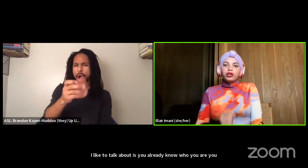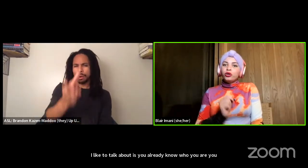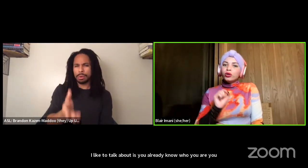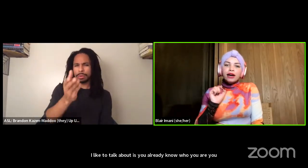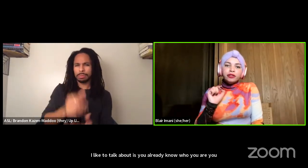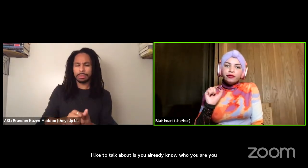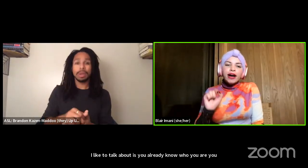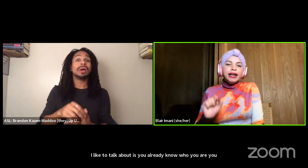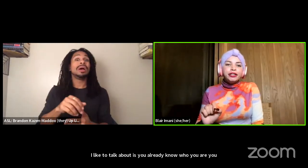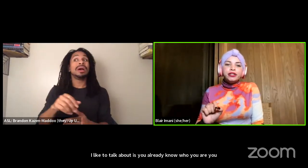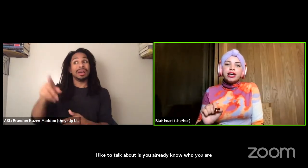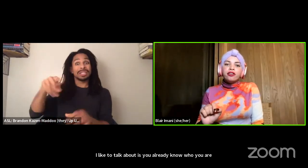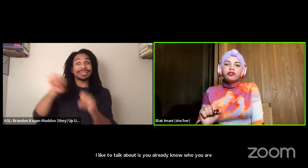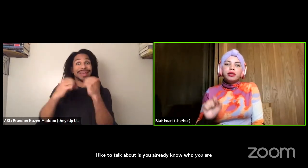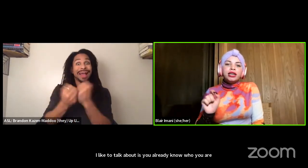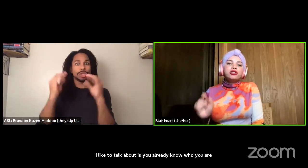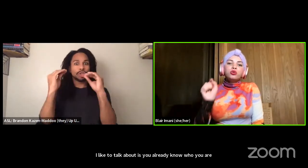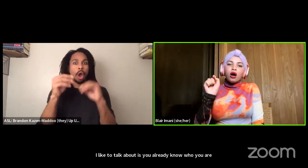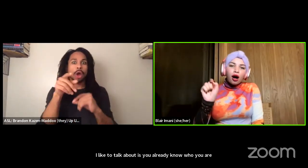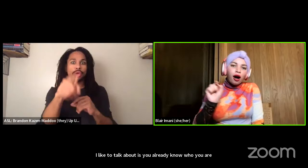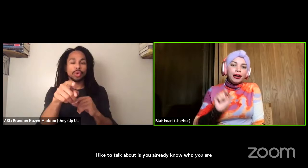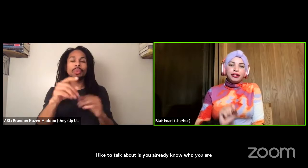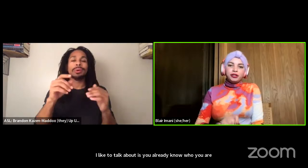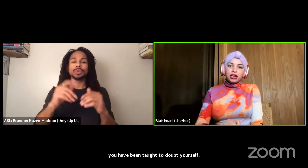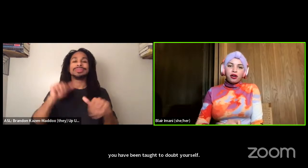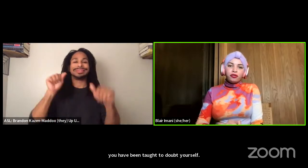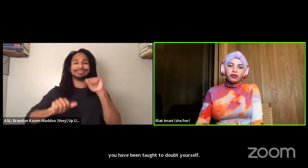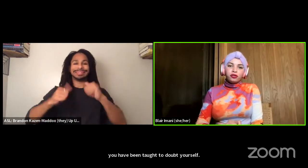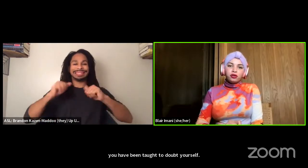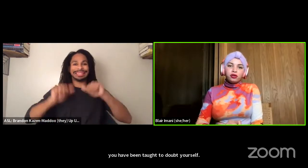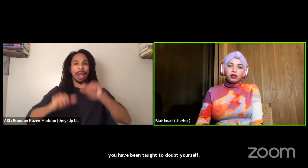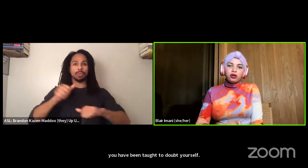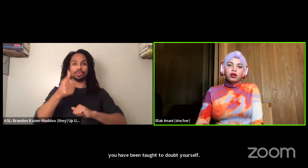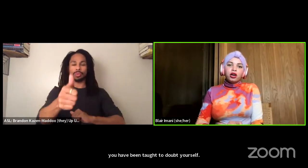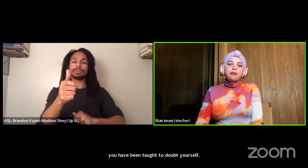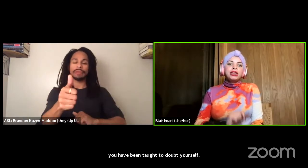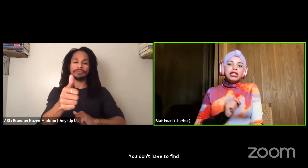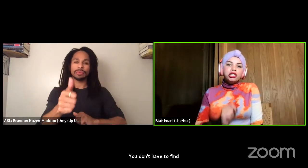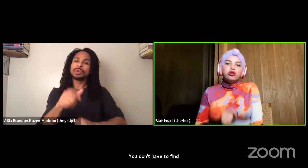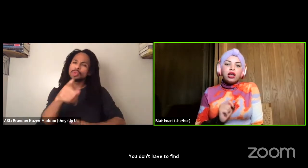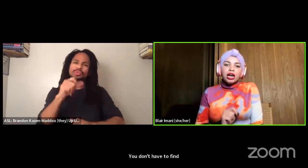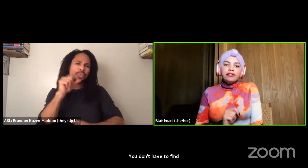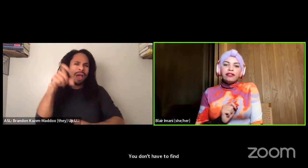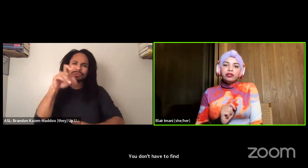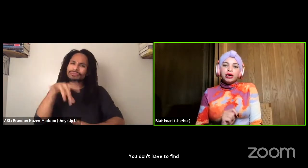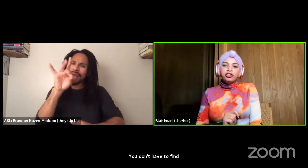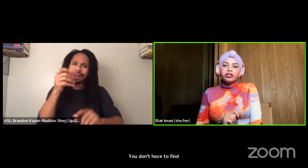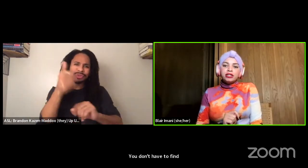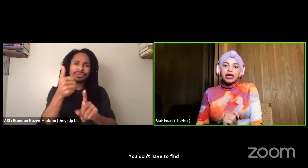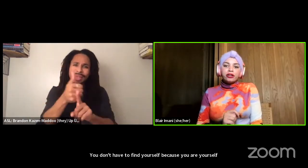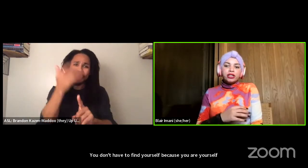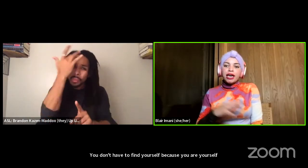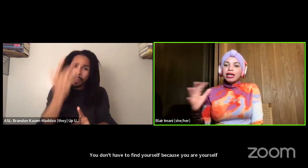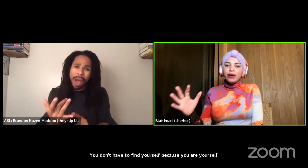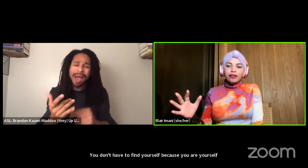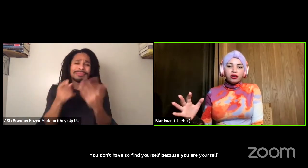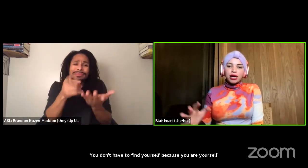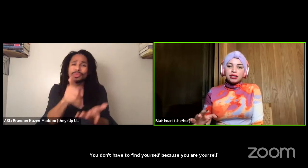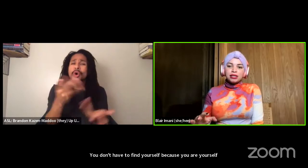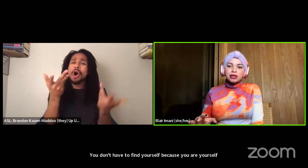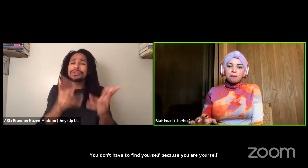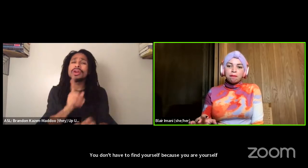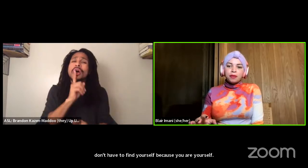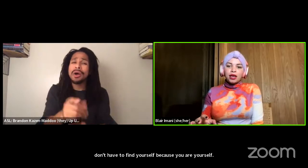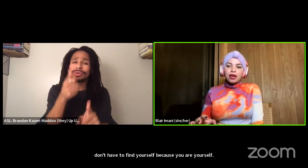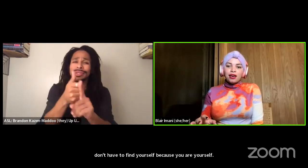You don't have to find yourself because you are yourself. But these are a lot of affirmations that are taken away